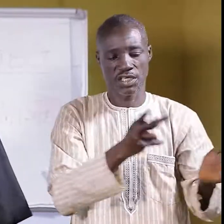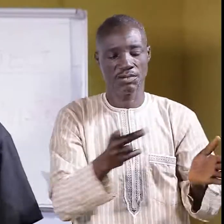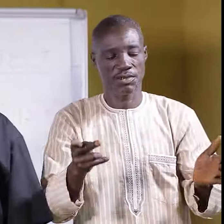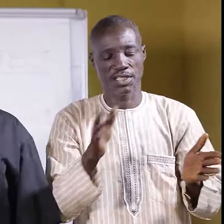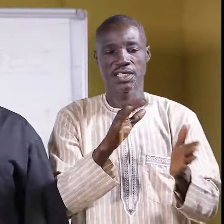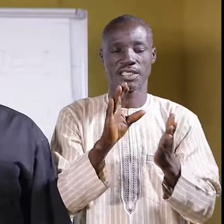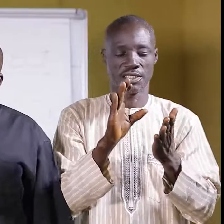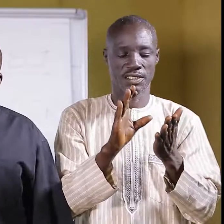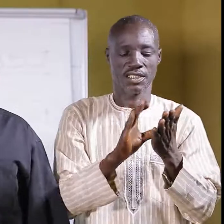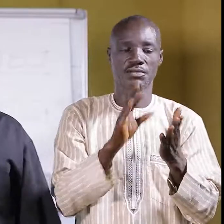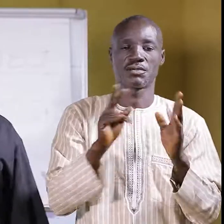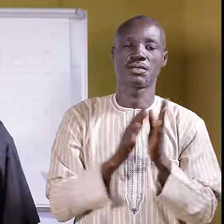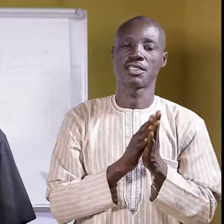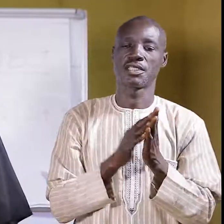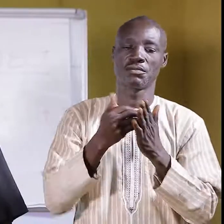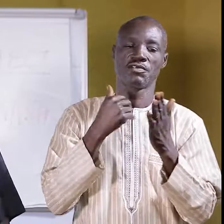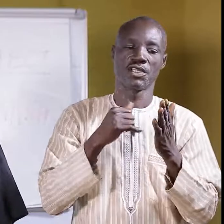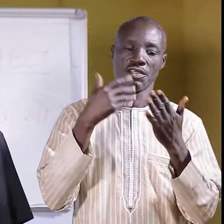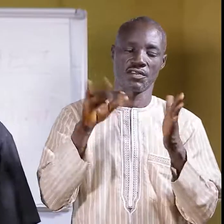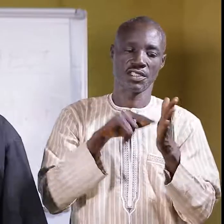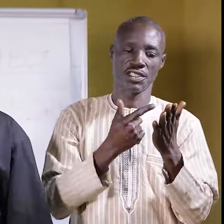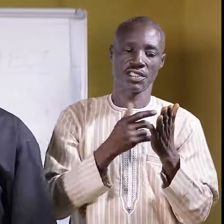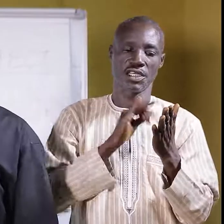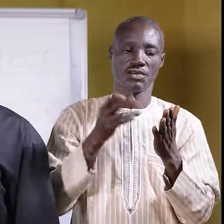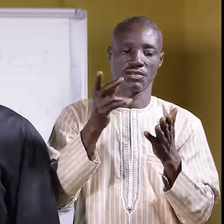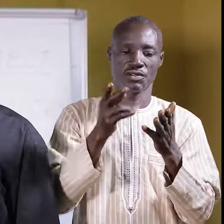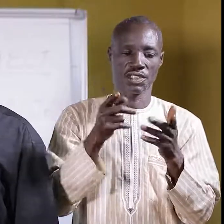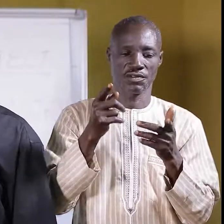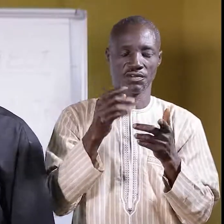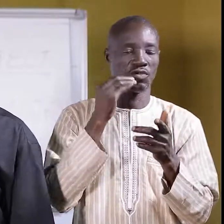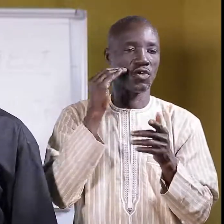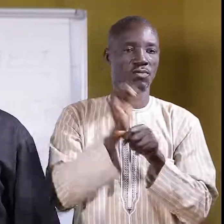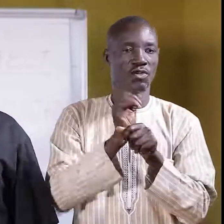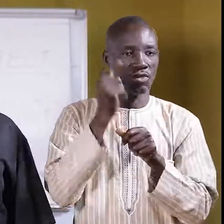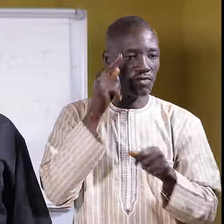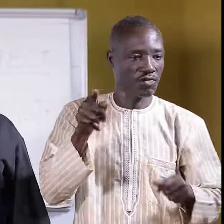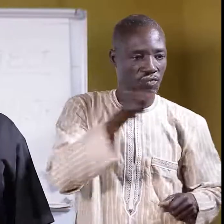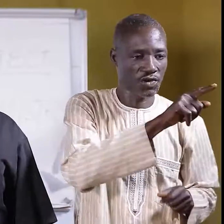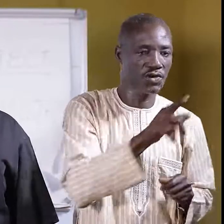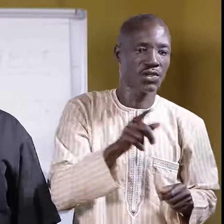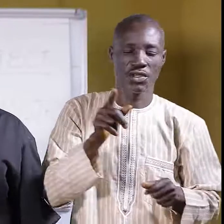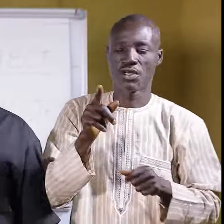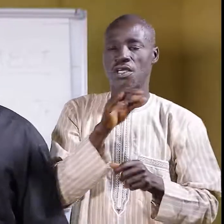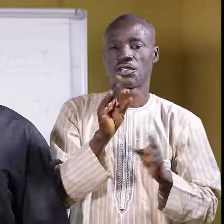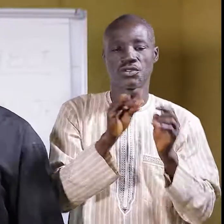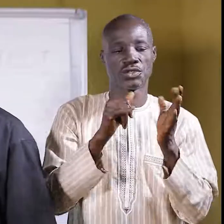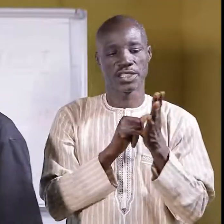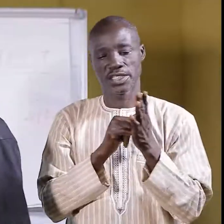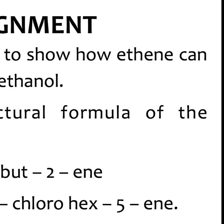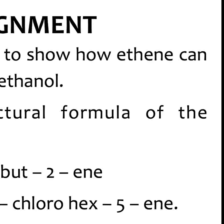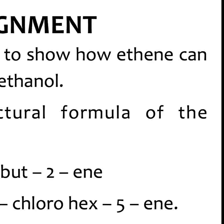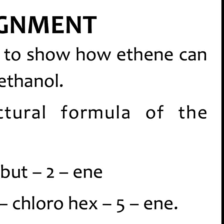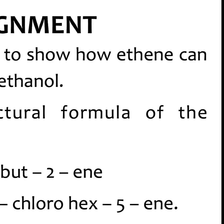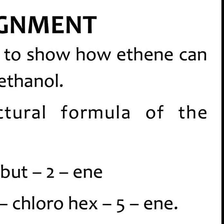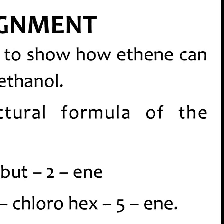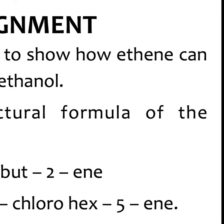properties. Before I will wrap up this discussion, I would like to read out this assignment for you. Then you do it, then you get back to us.